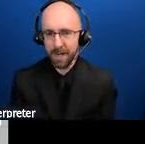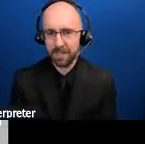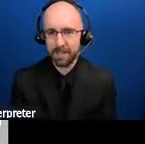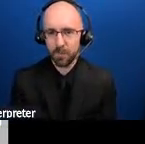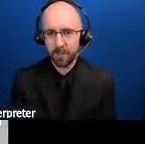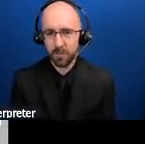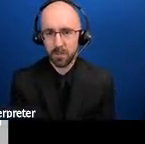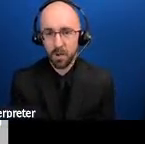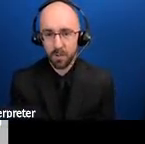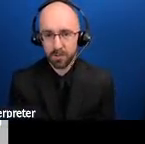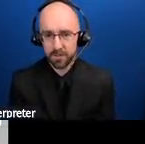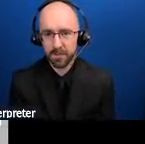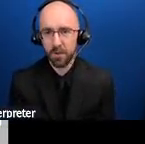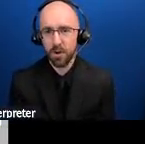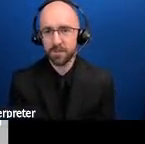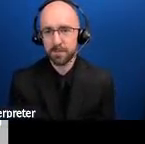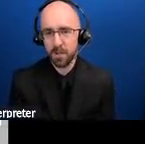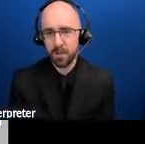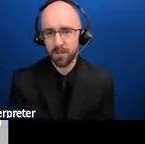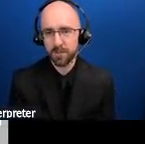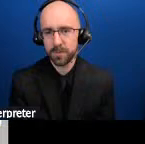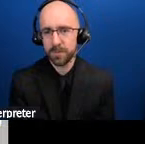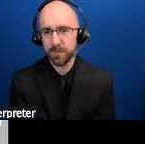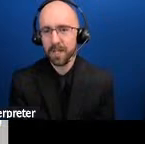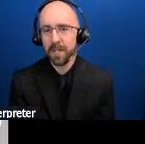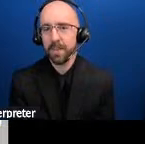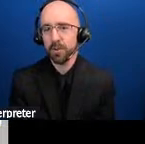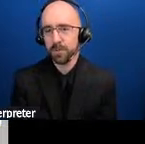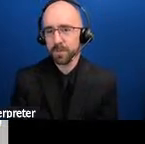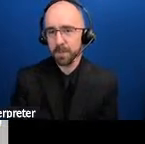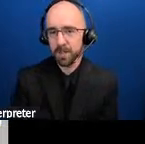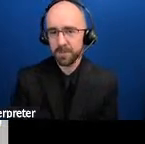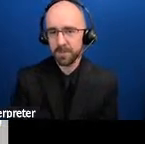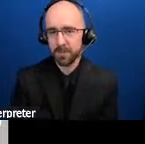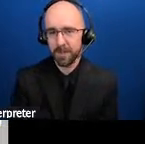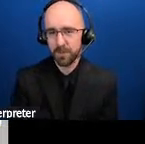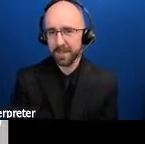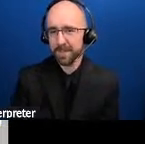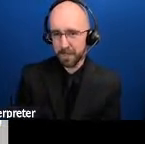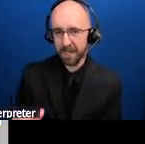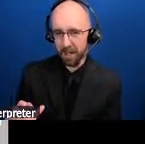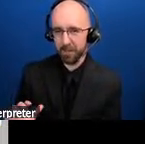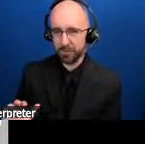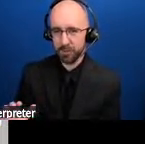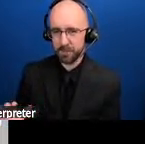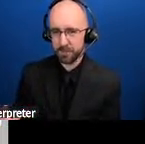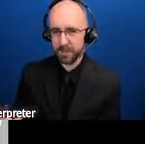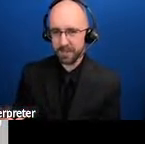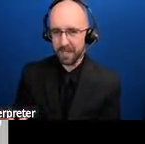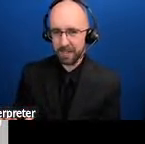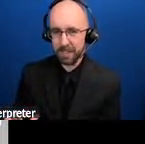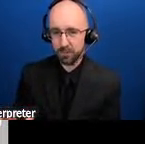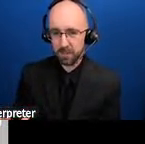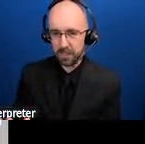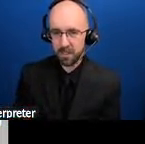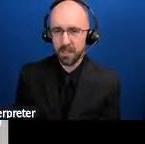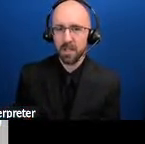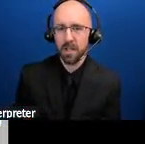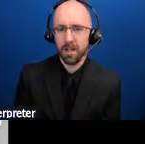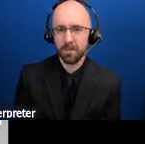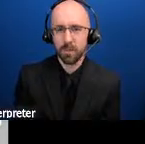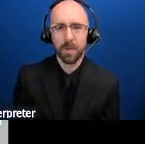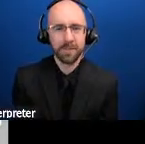are interacting with our callers, there are some callers who their response, whenever we spell out the term suicide